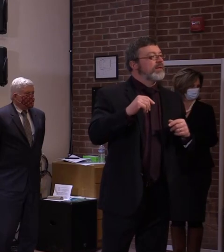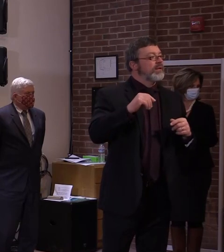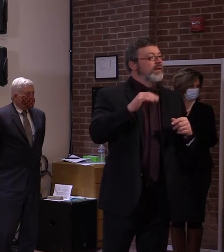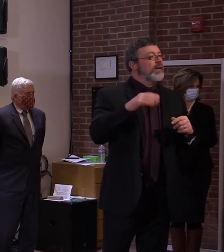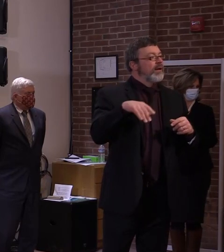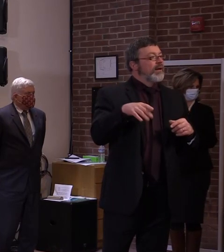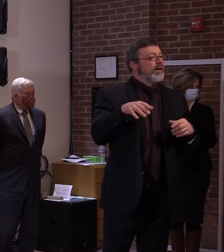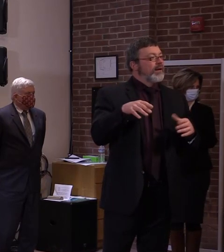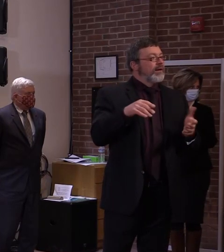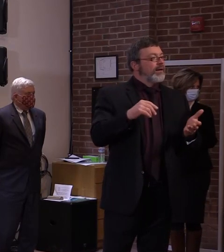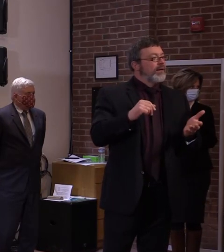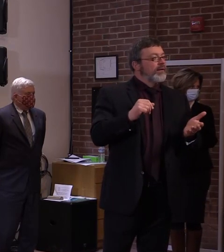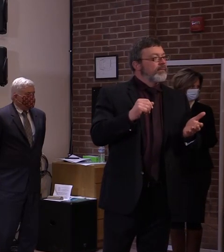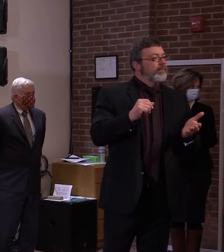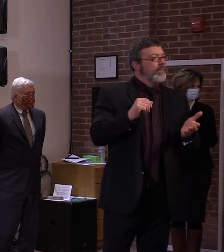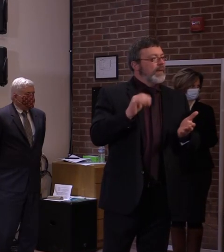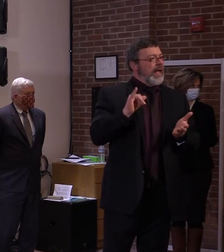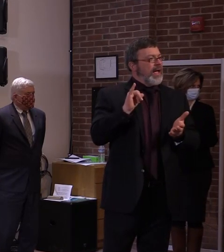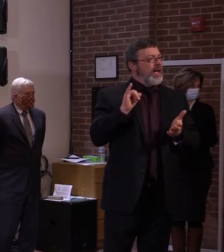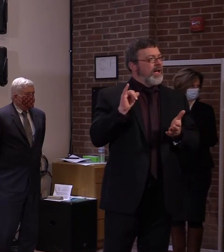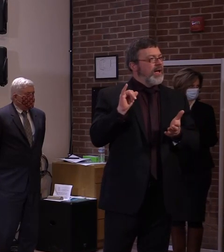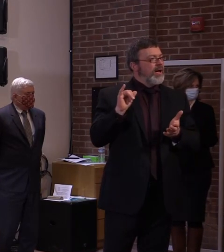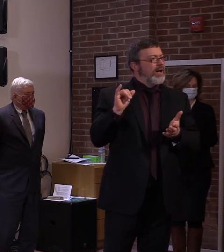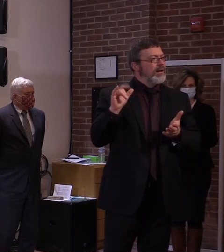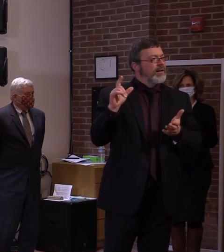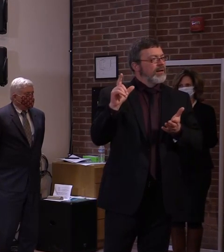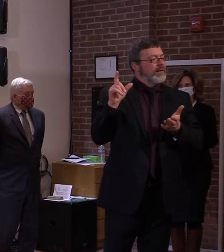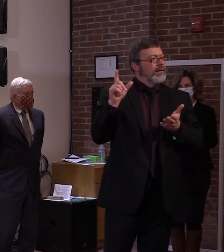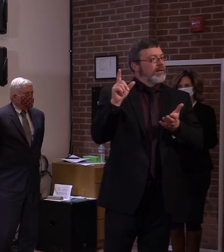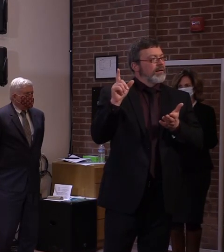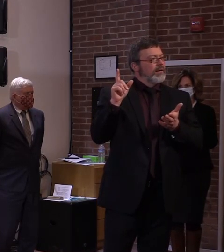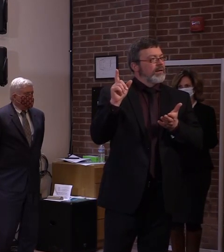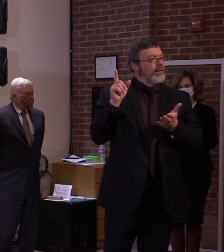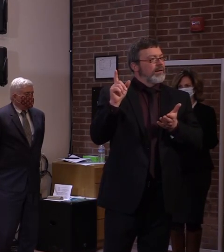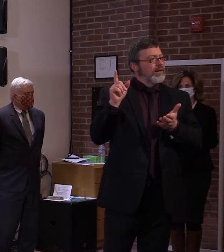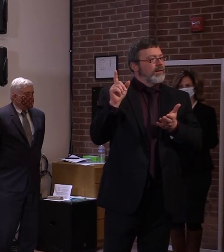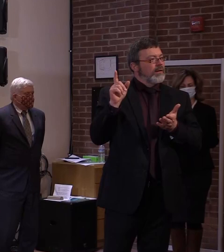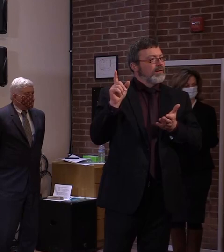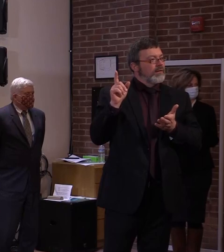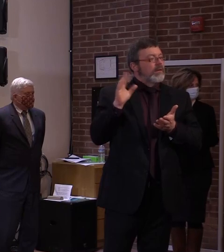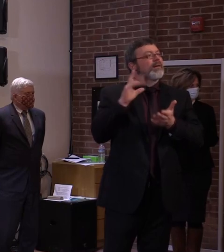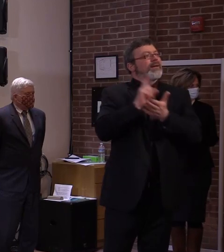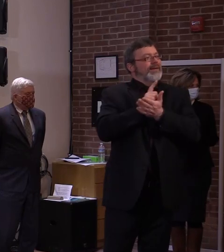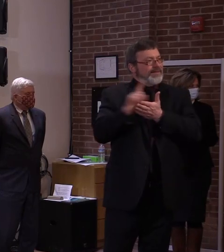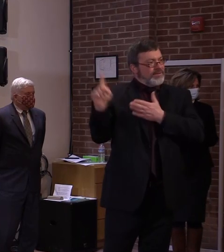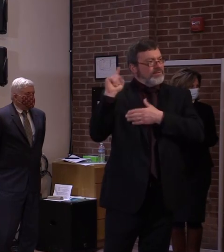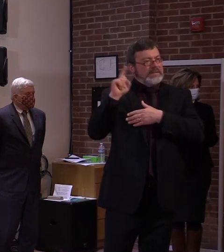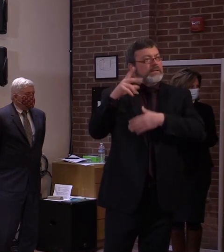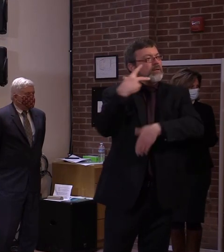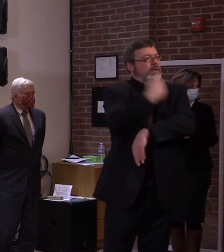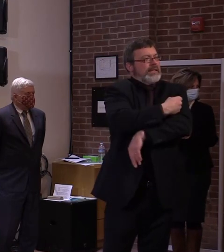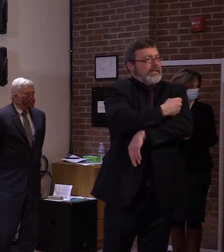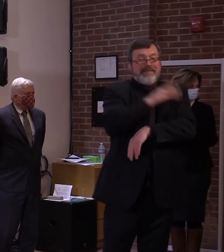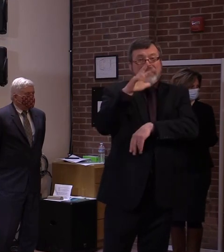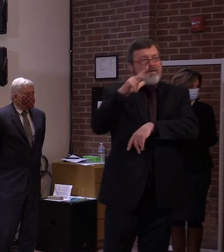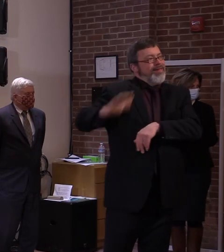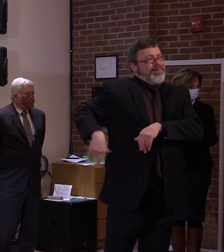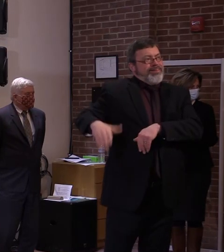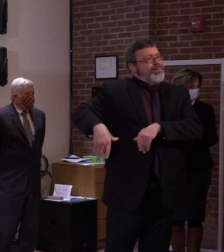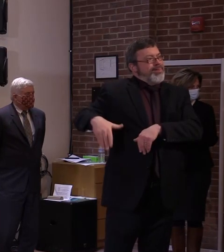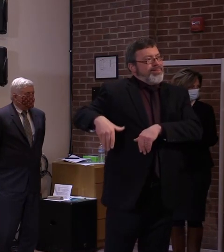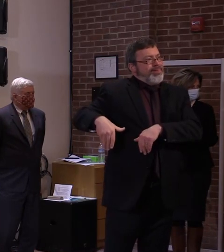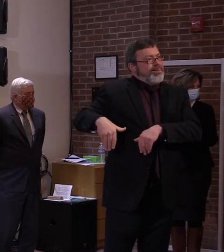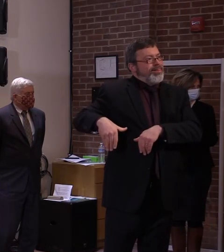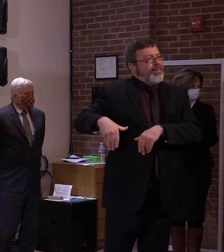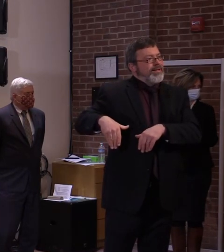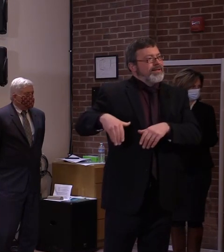about 5% of unvaccinated Vermonters that were driving hospitalizations. I'm looking at the dashboard right